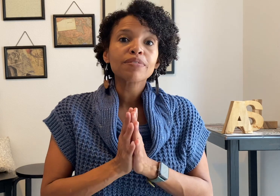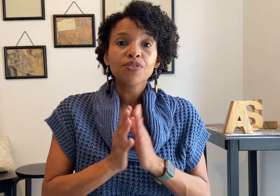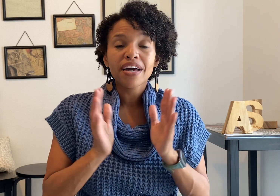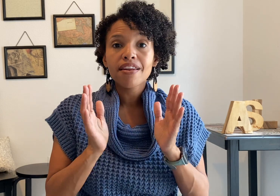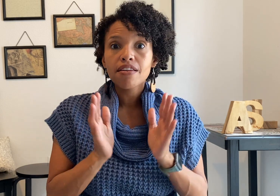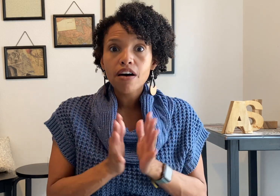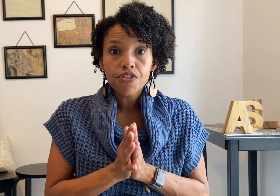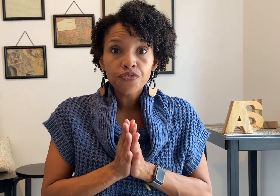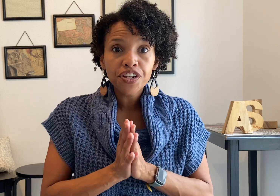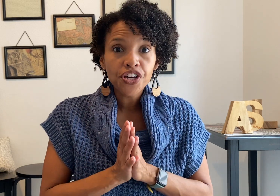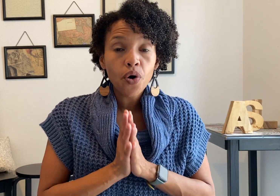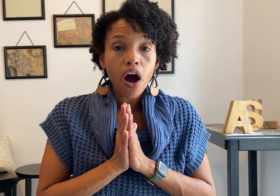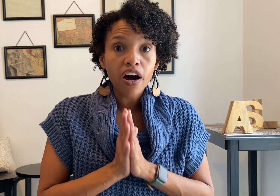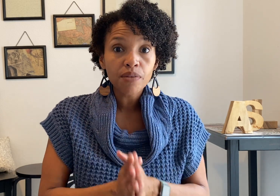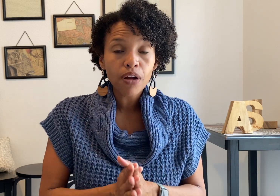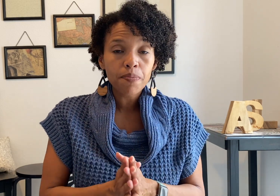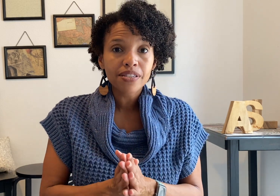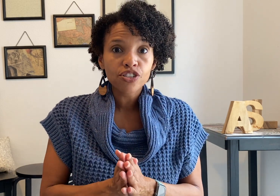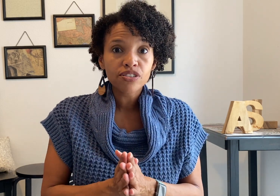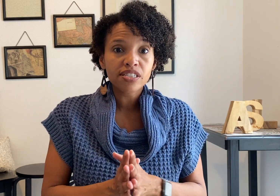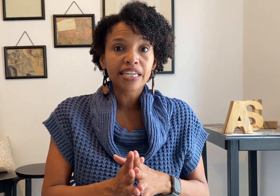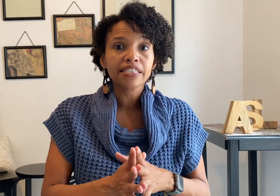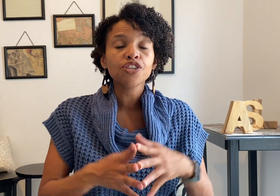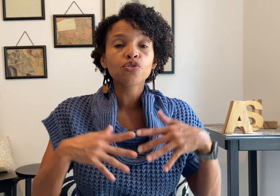doing another video on prepositions to continue